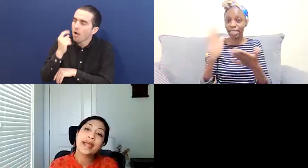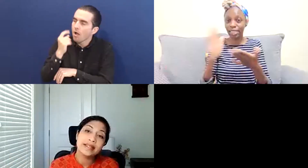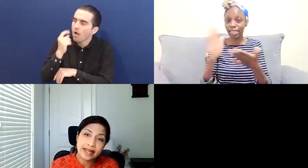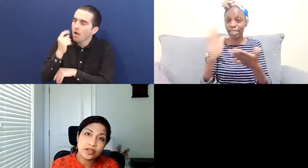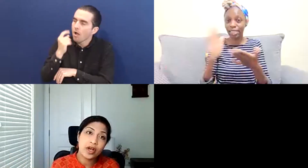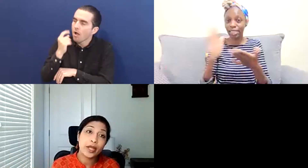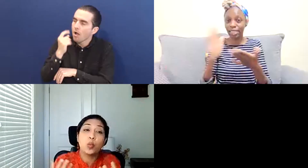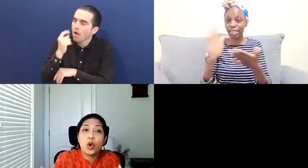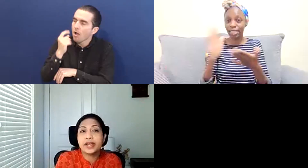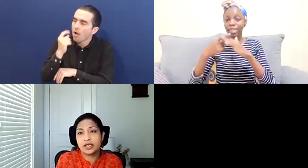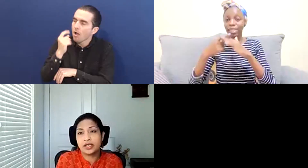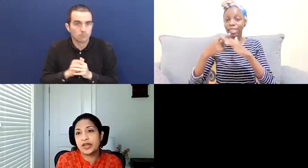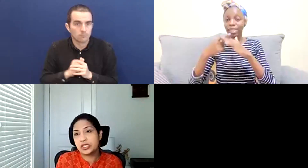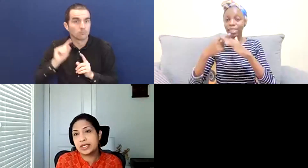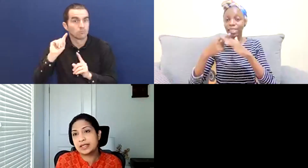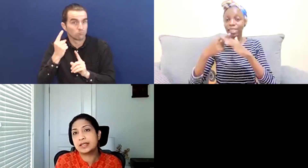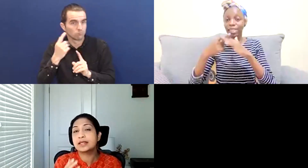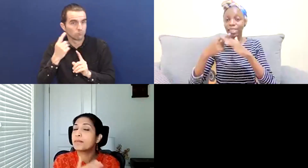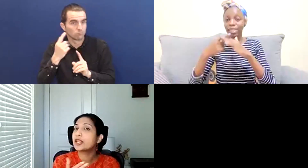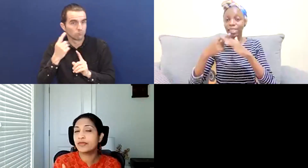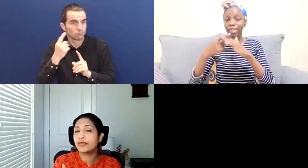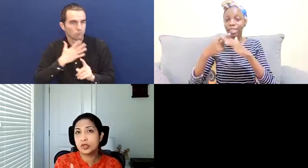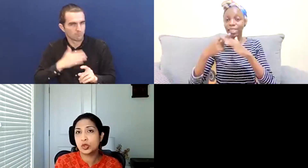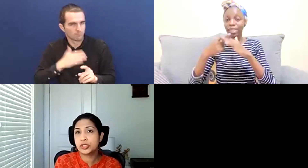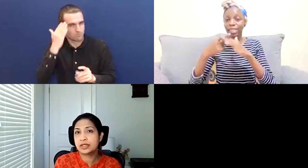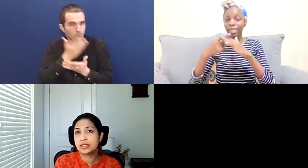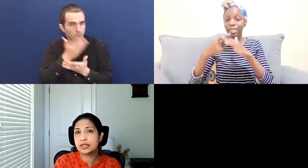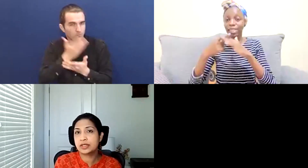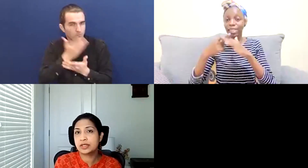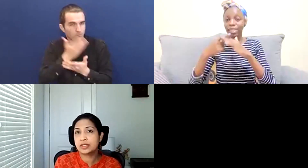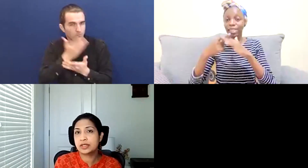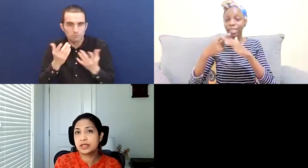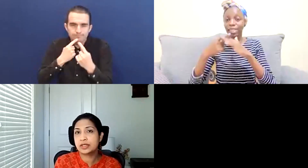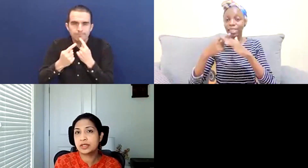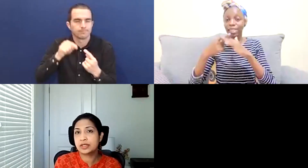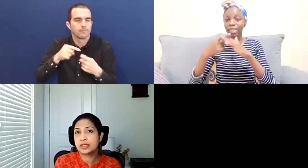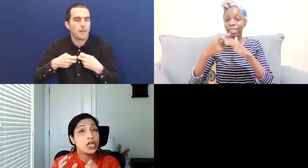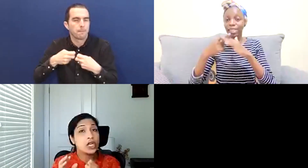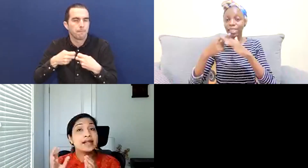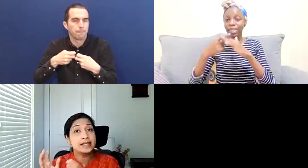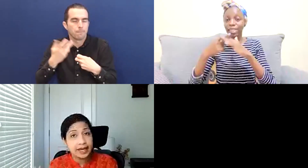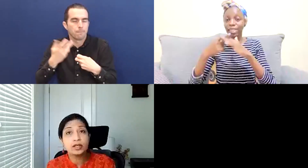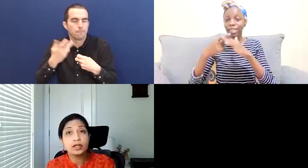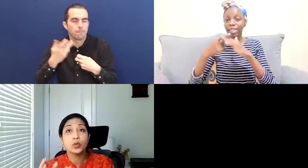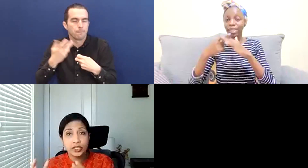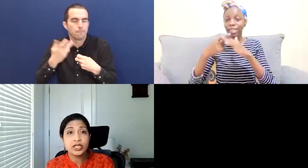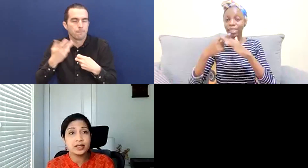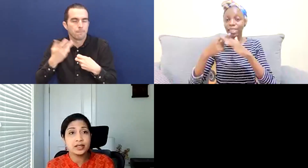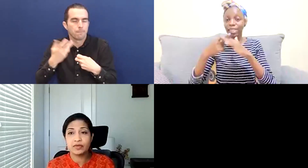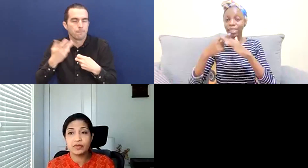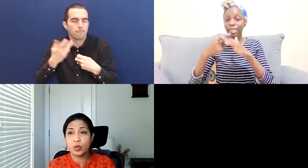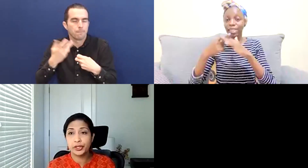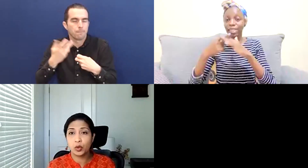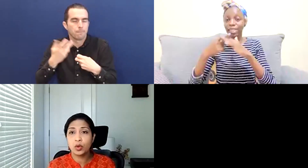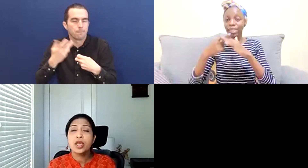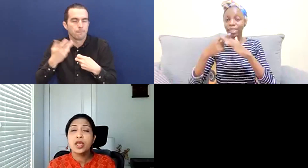to identify what interventions exist, many of the solutions remain child-focused. I don't mean child-centered, which is the